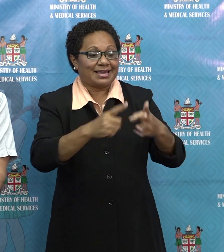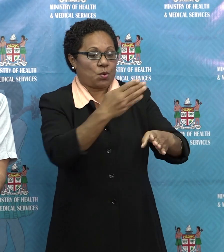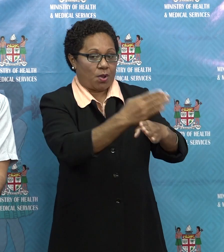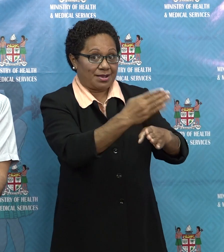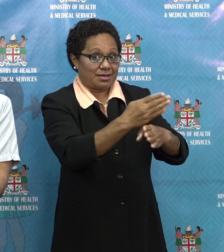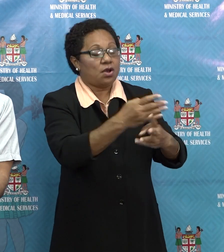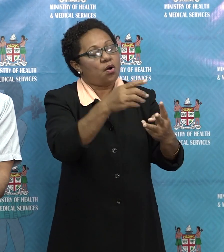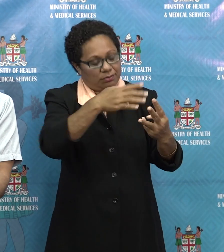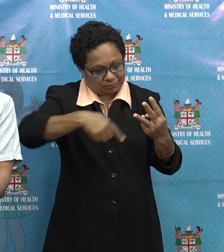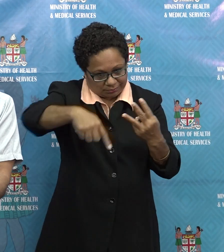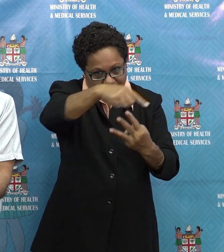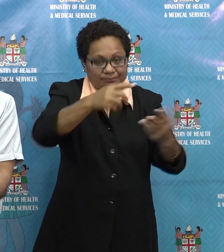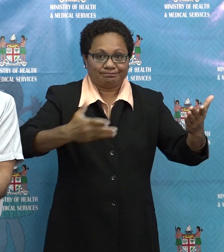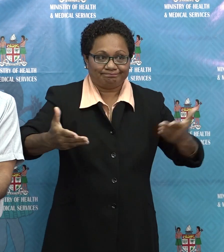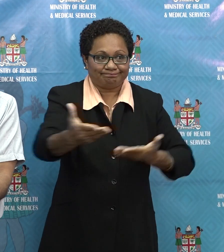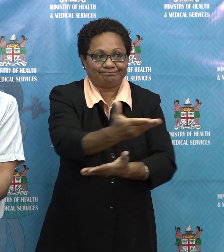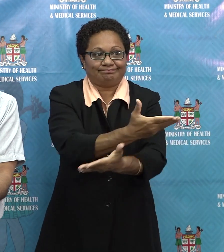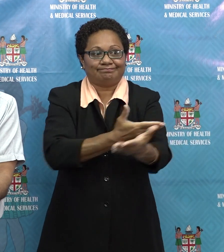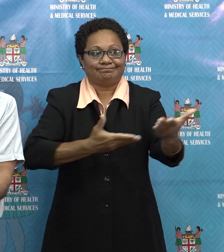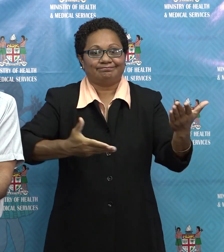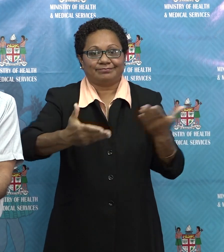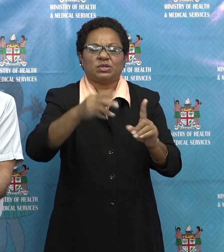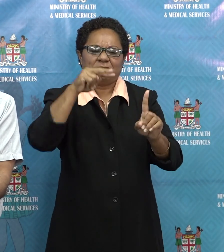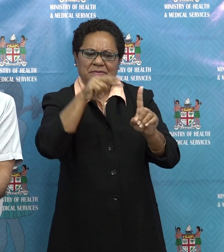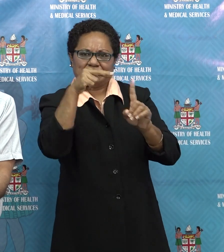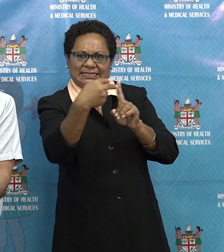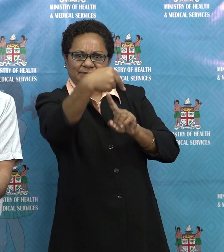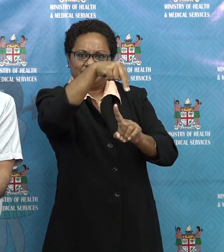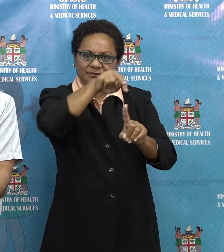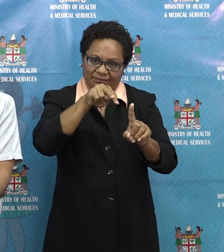all angles in this wide-reaching crisis.